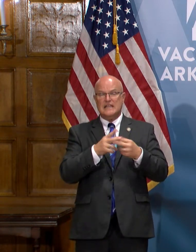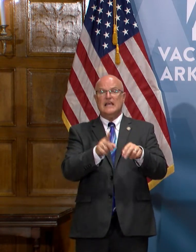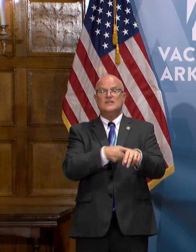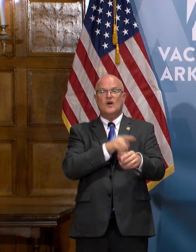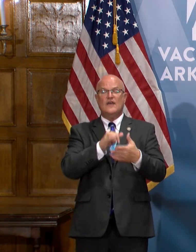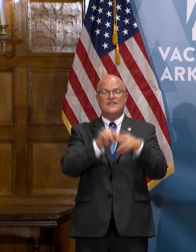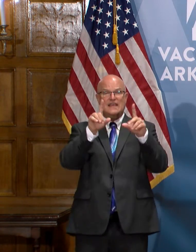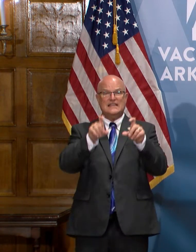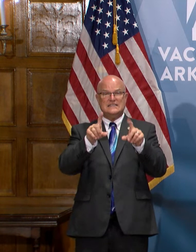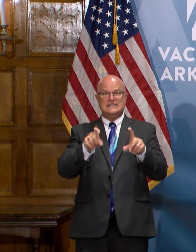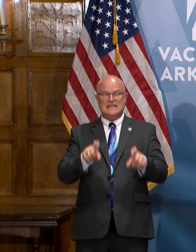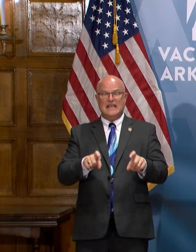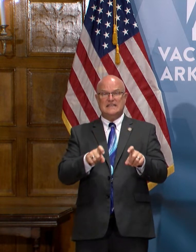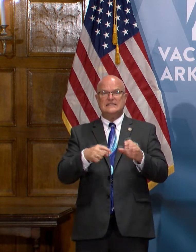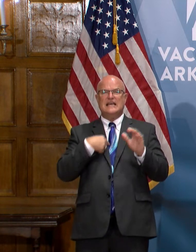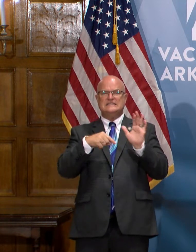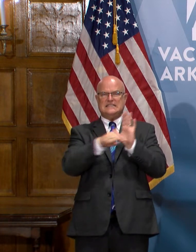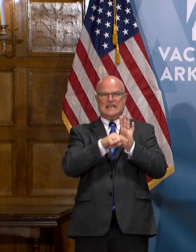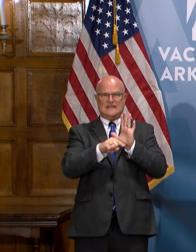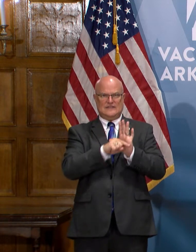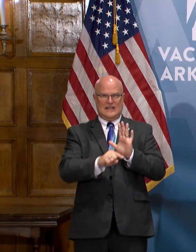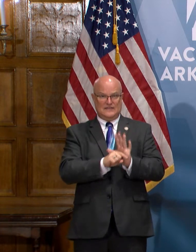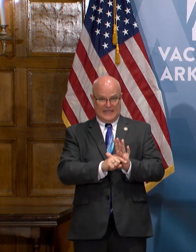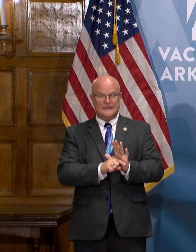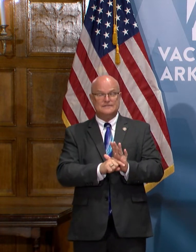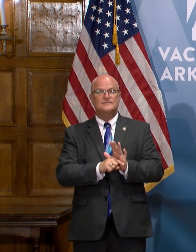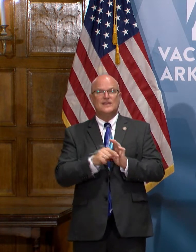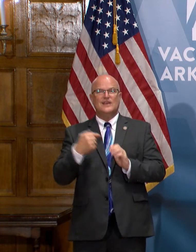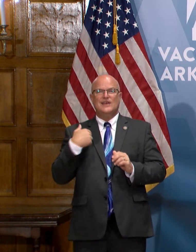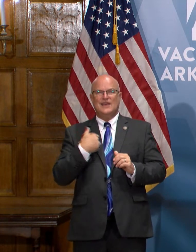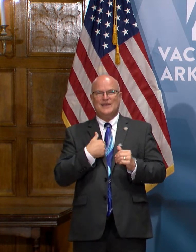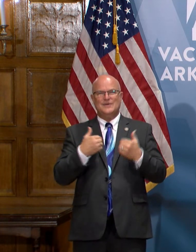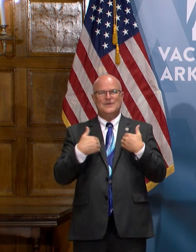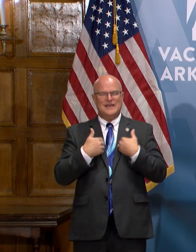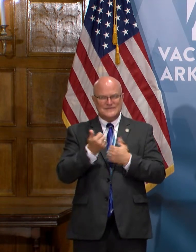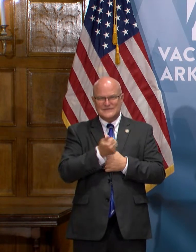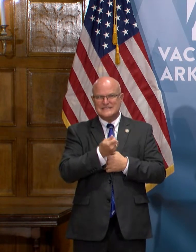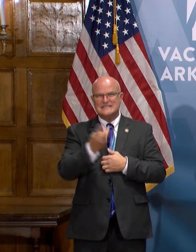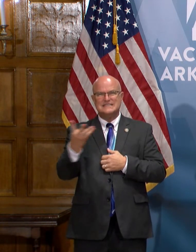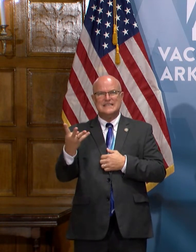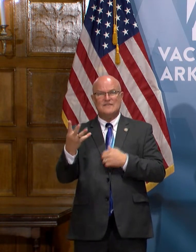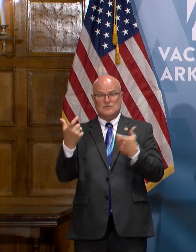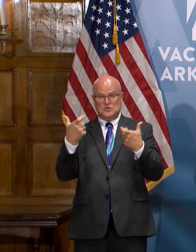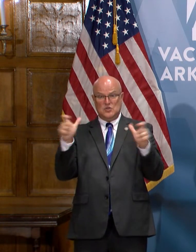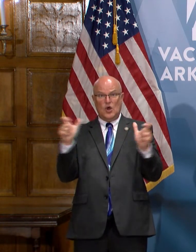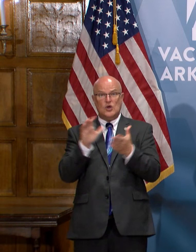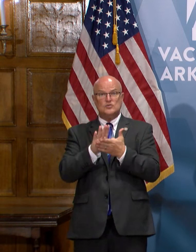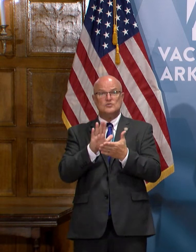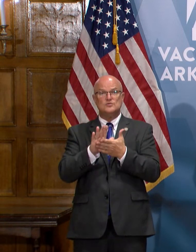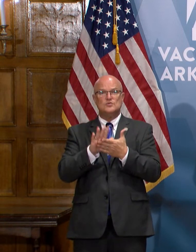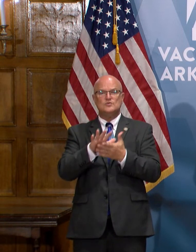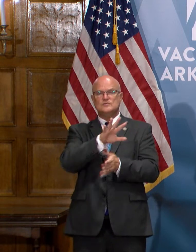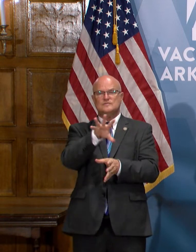as that test returns negative. And we have a number of larger schools that are participating in